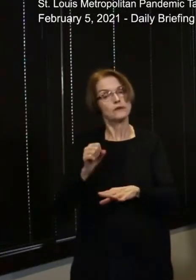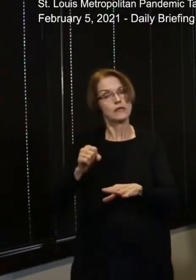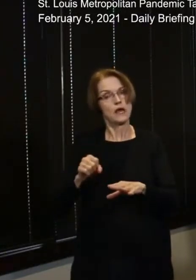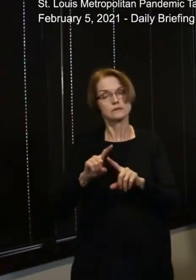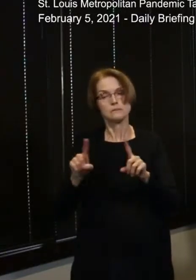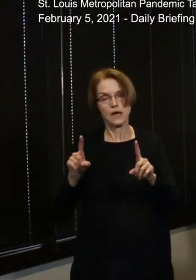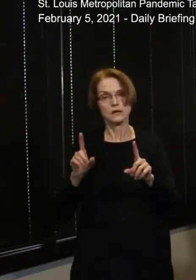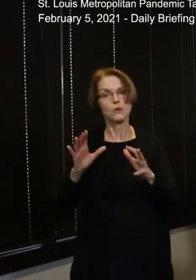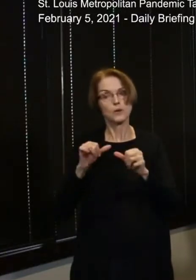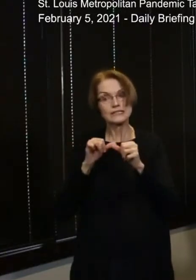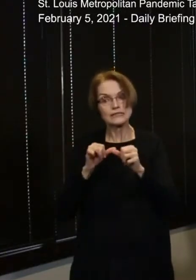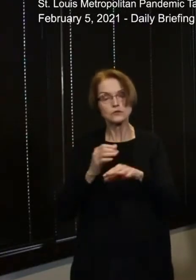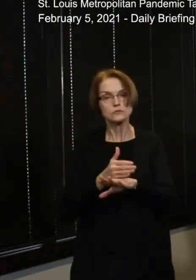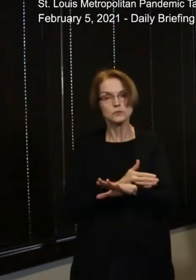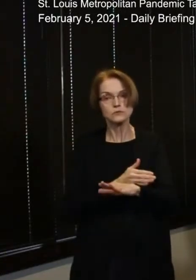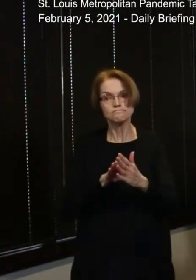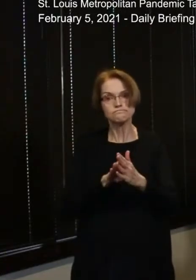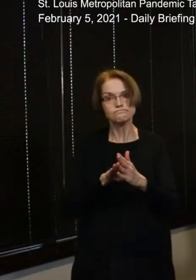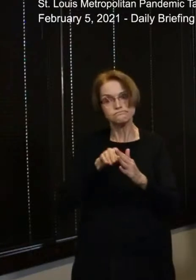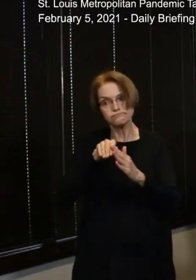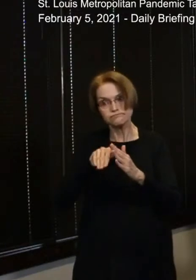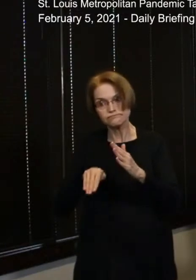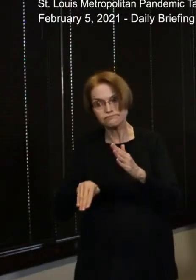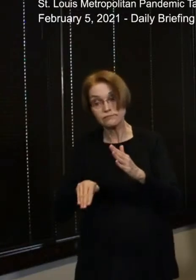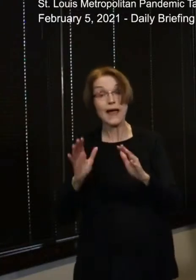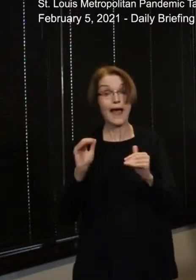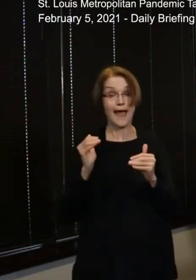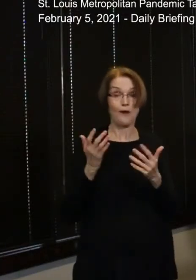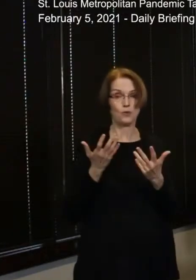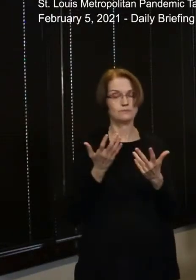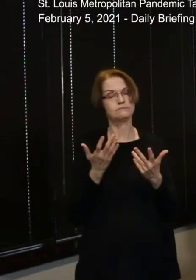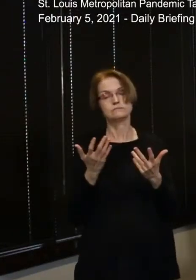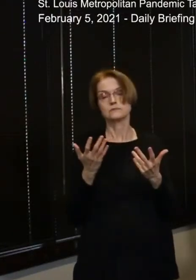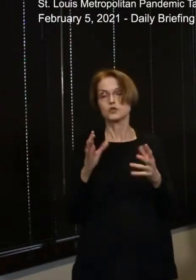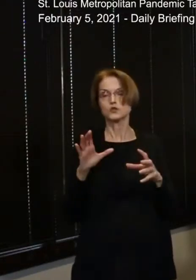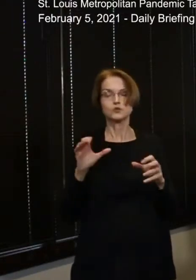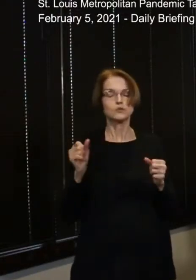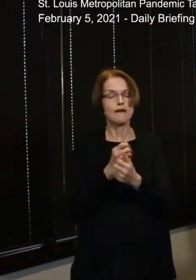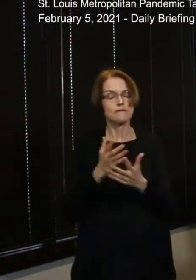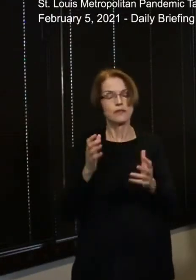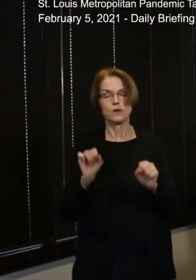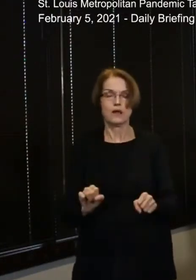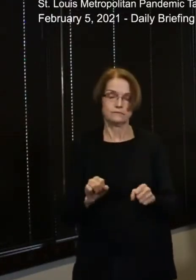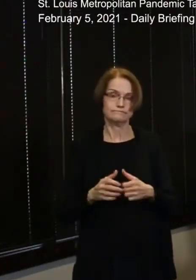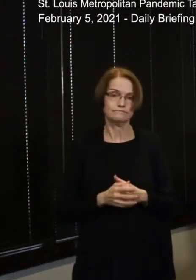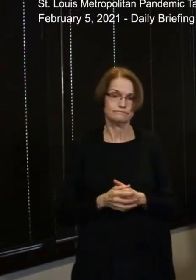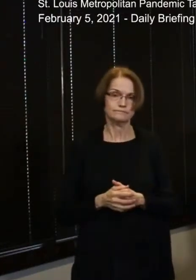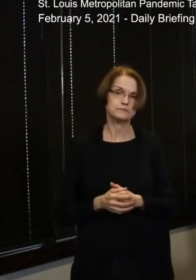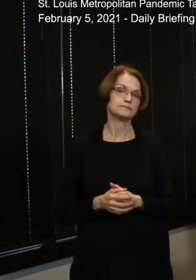to continue to look better. And the way that we do that is by doing everything that we've mentioned.